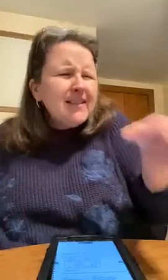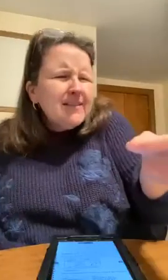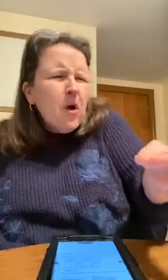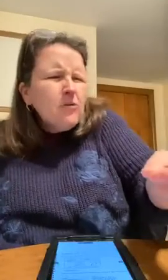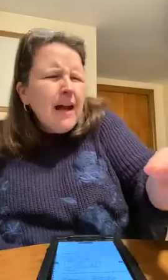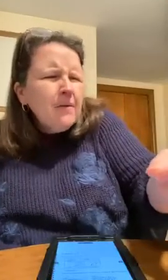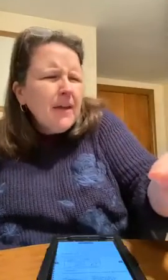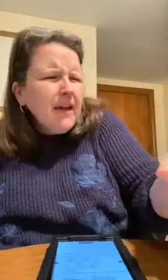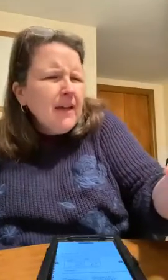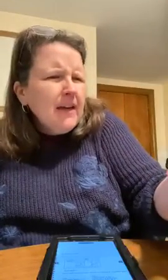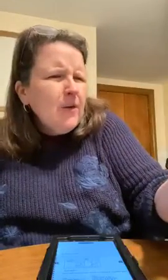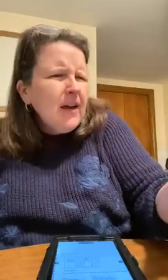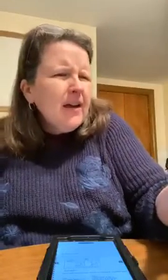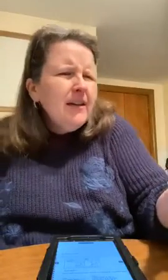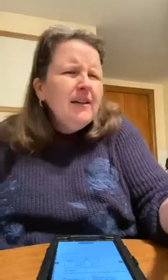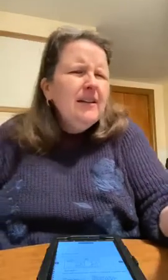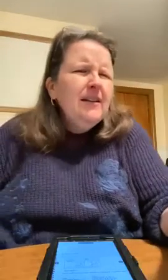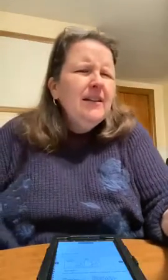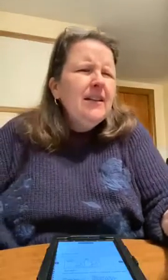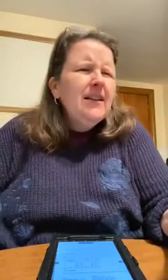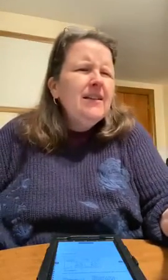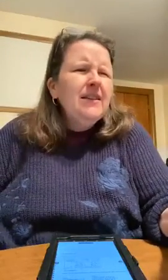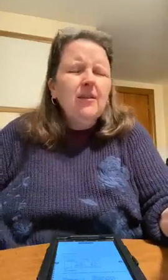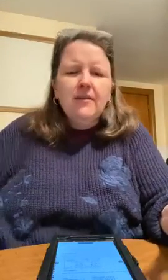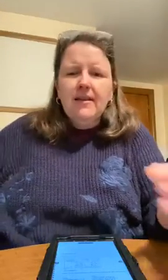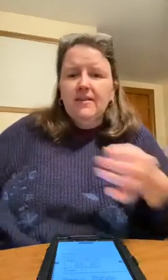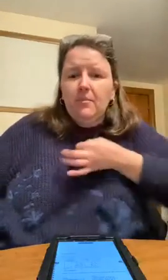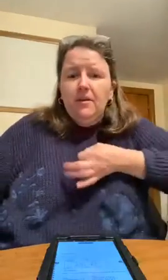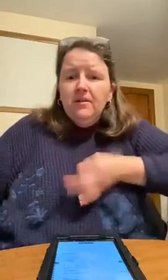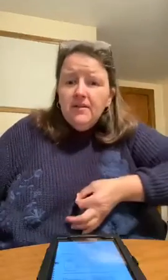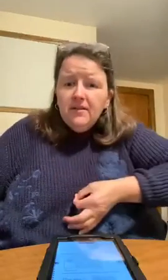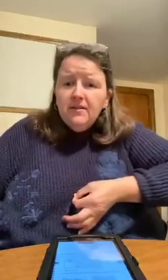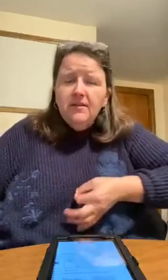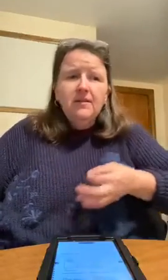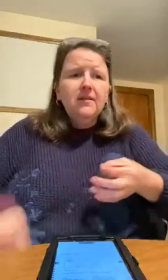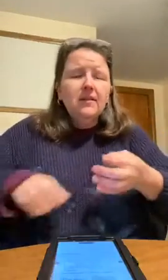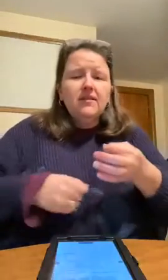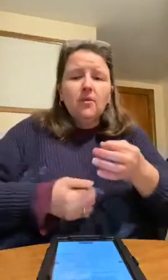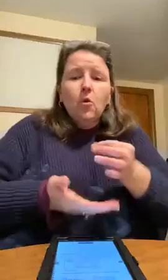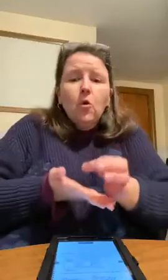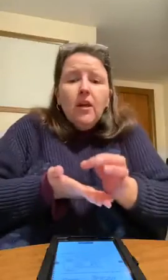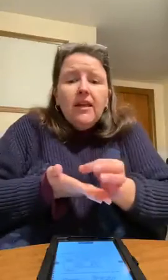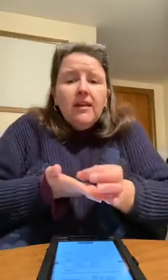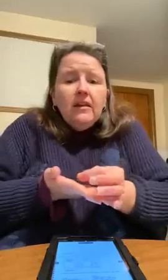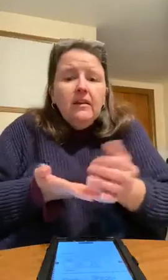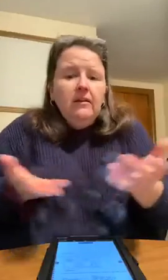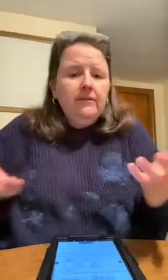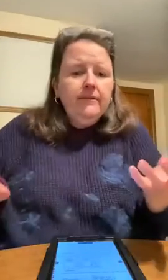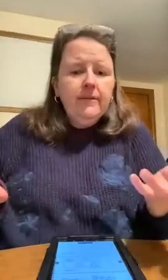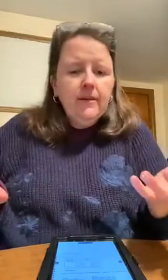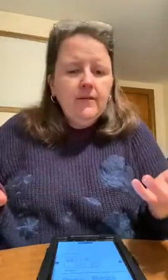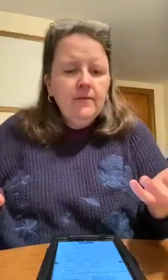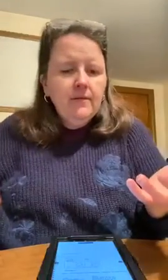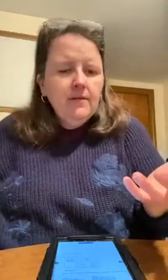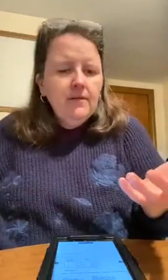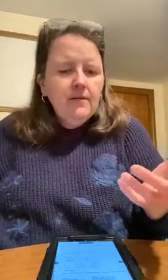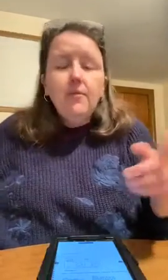small round thing? Okay. And, you know, is it a button? Is it a coin? You know, you can